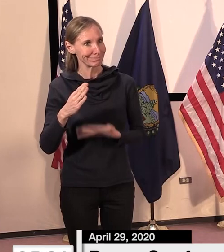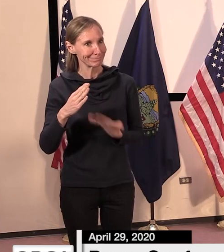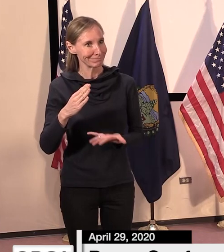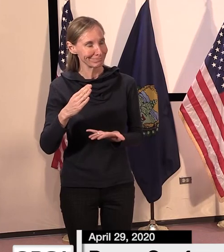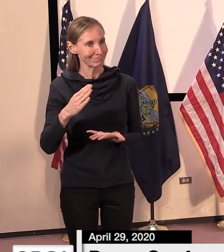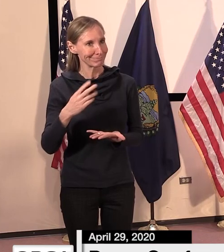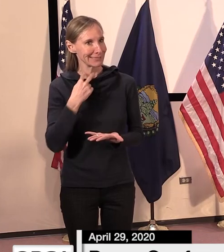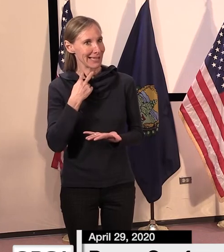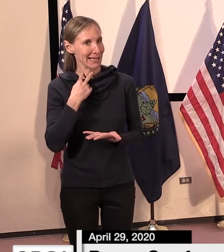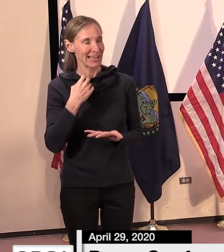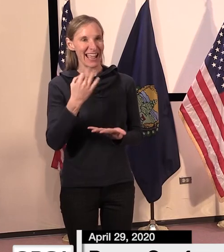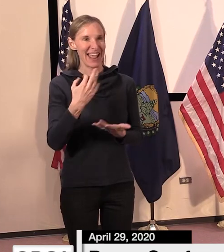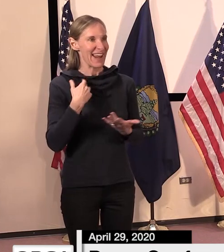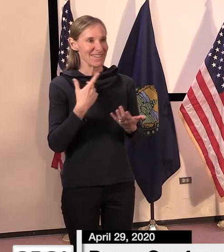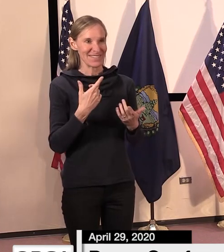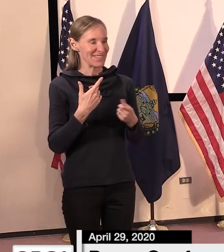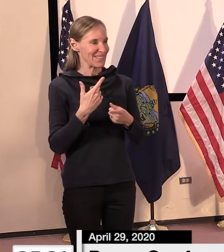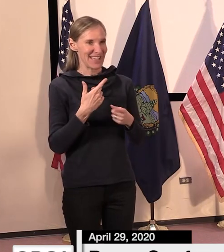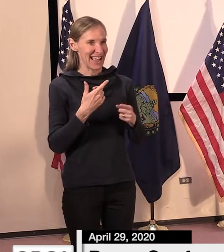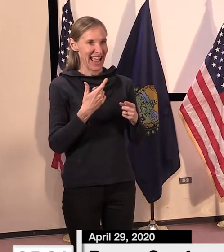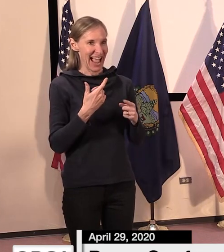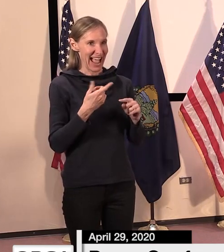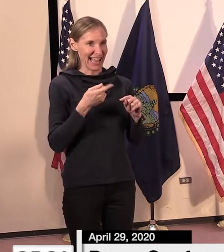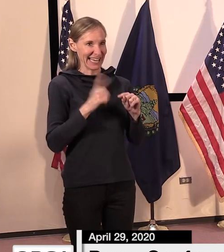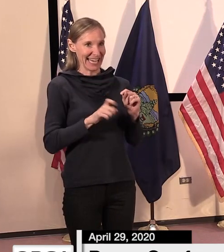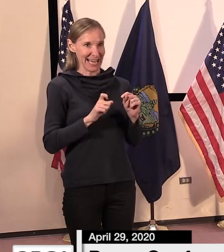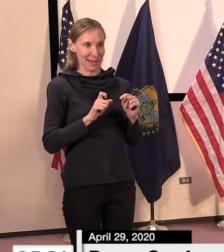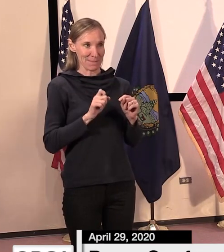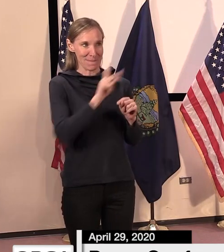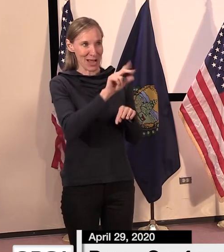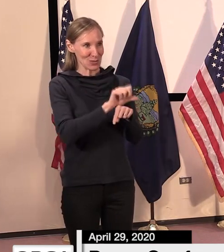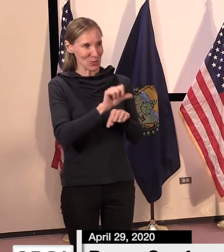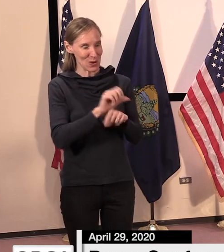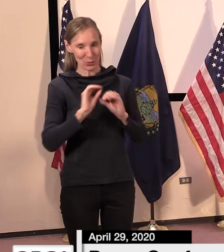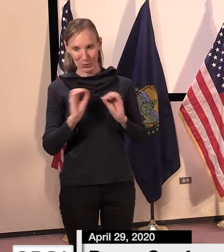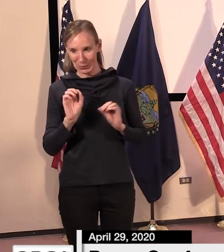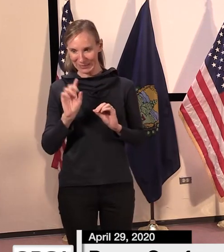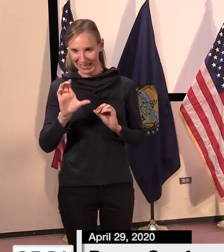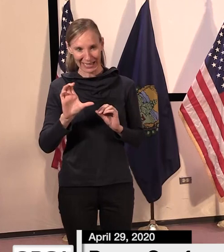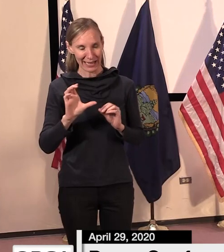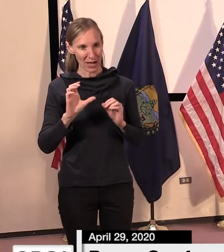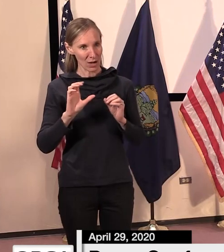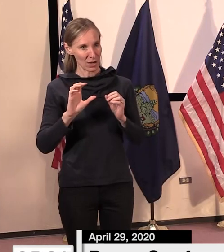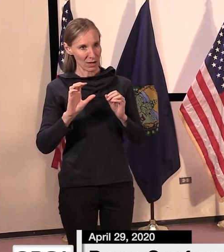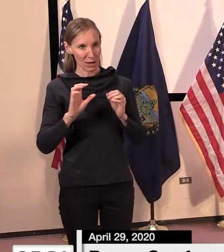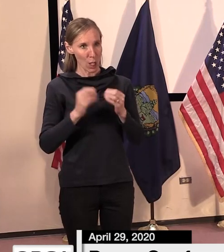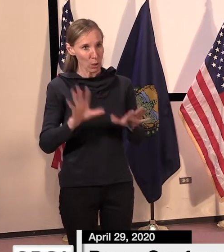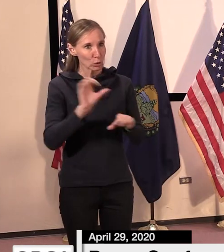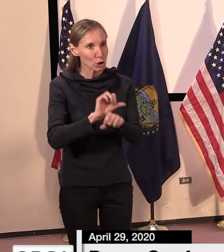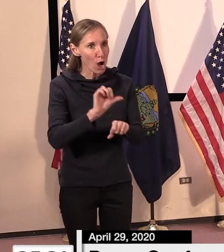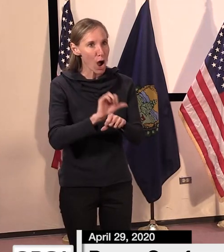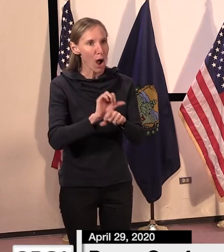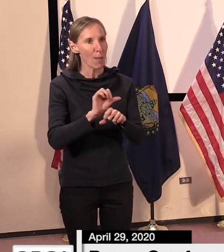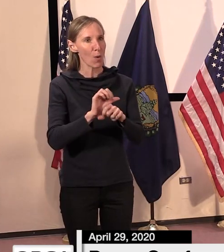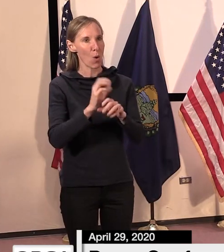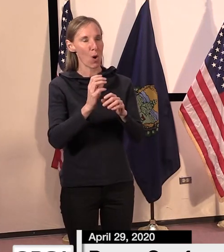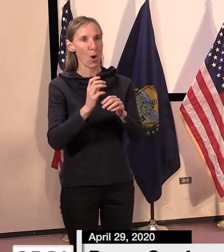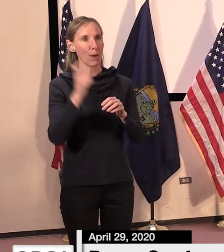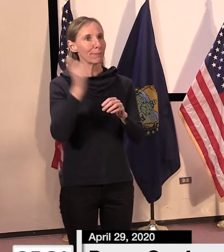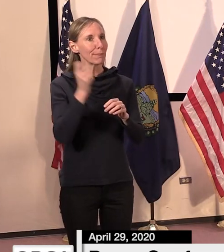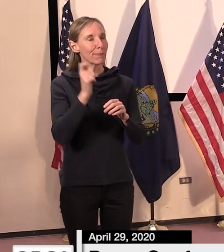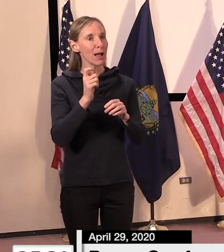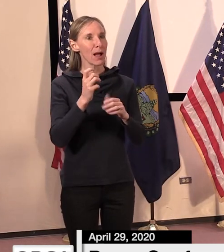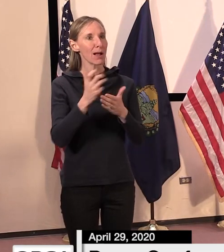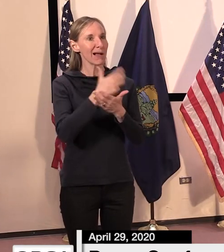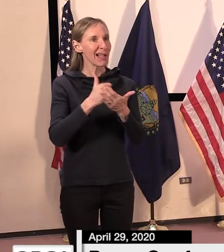potentially have, will they lose their jobs, and can they continue on unemployment? Yeah, let me just